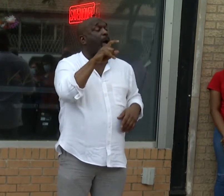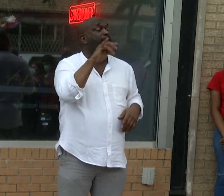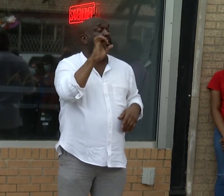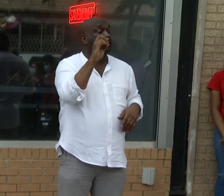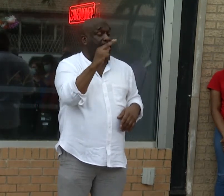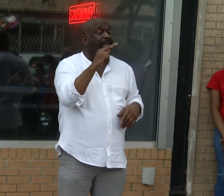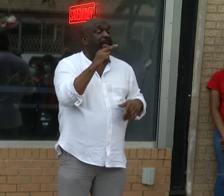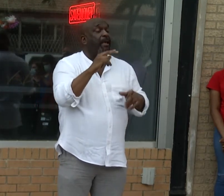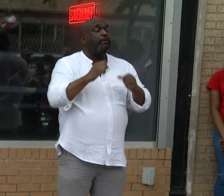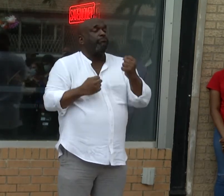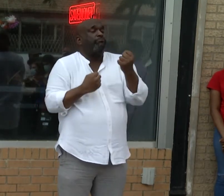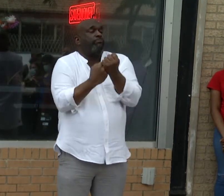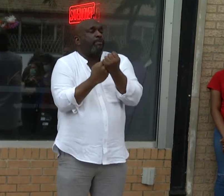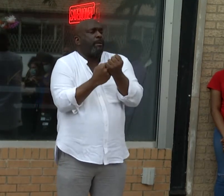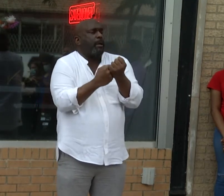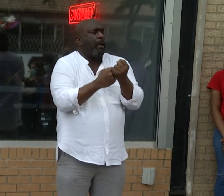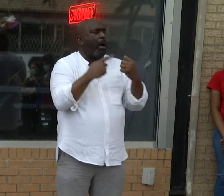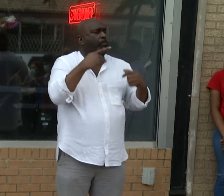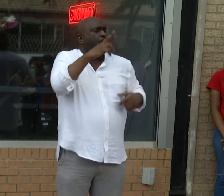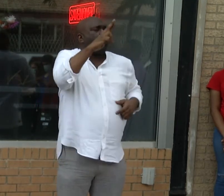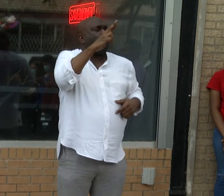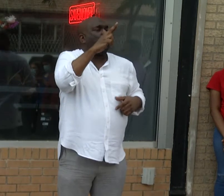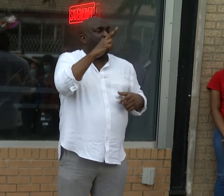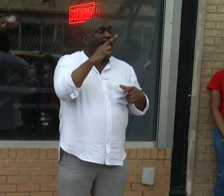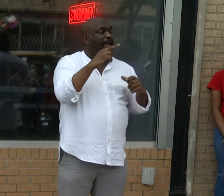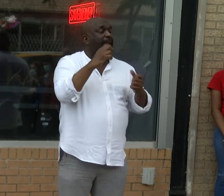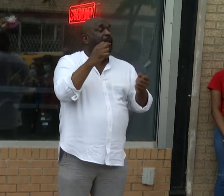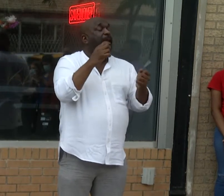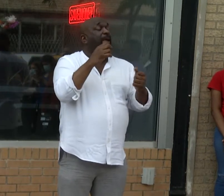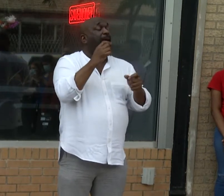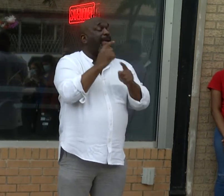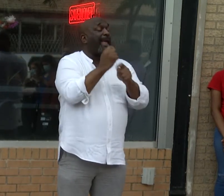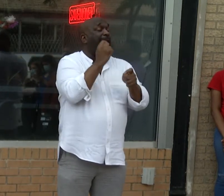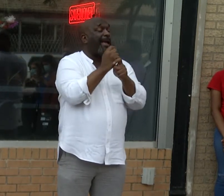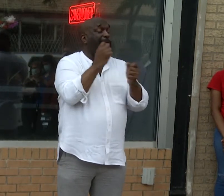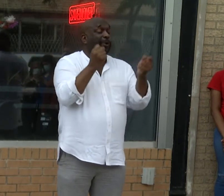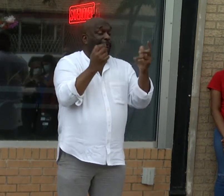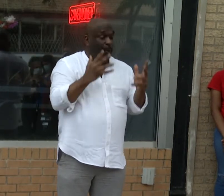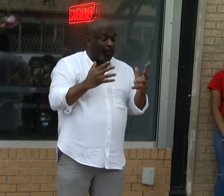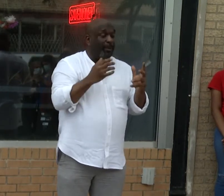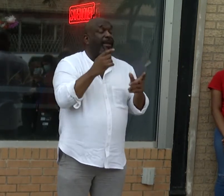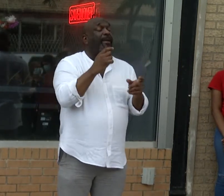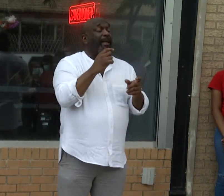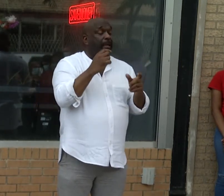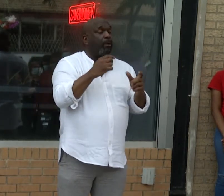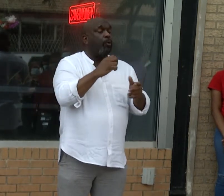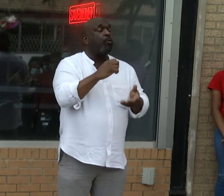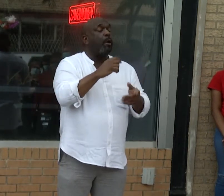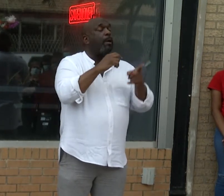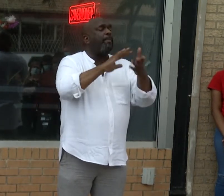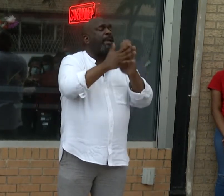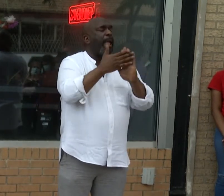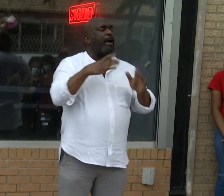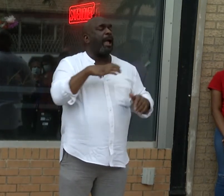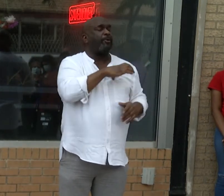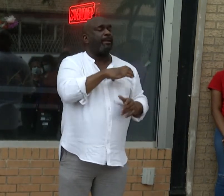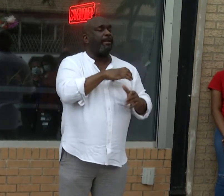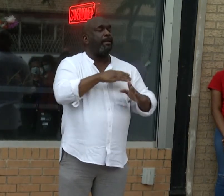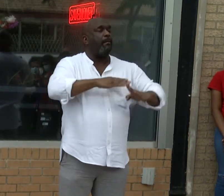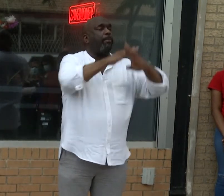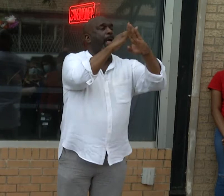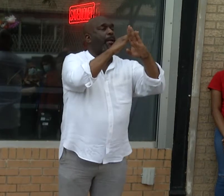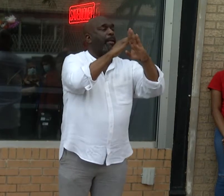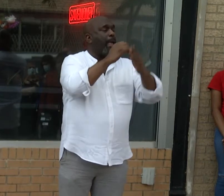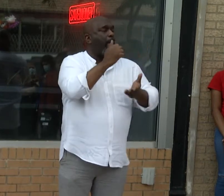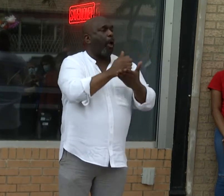Rican cab driver named Luis Gutierrez, who later became a congressman, and stopped my mother's deportation. Today, under